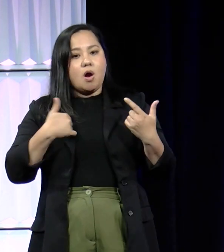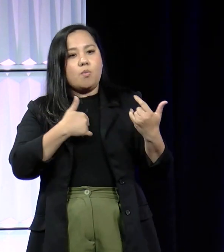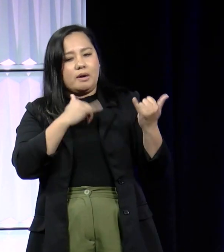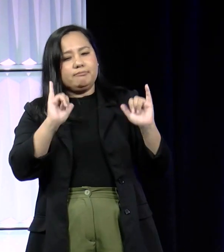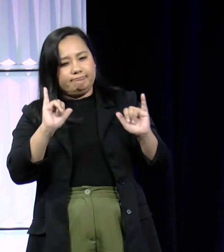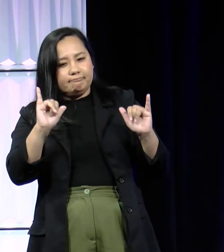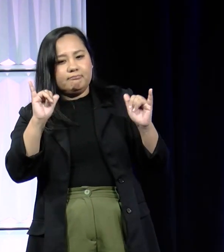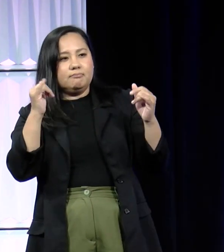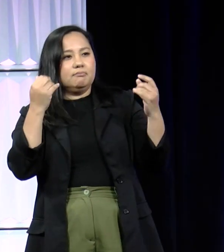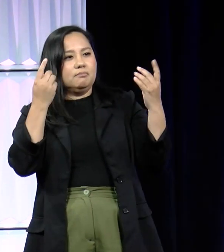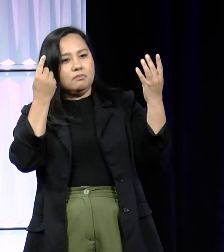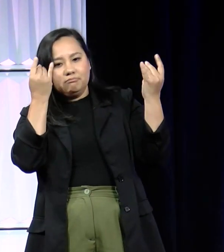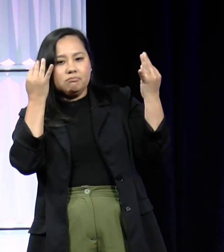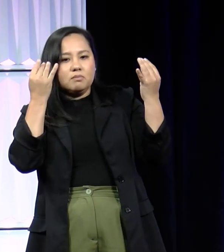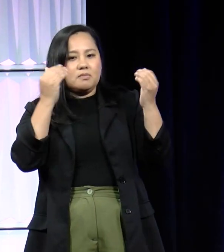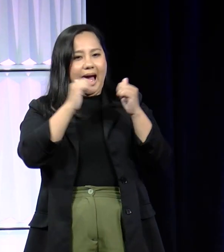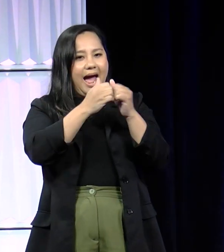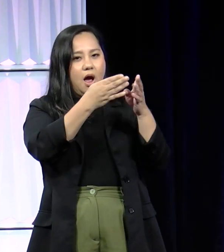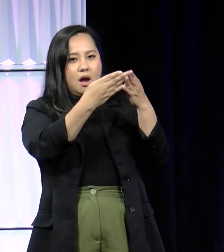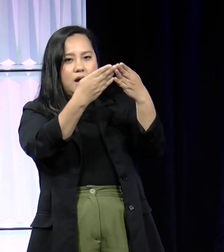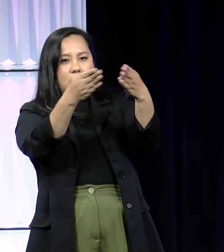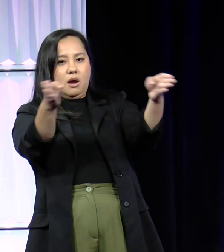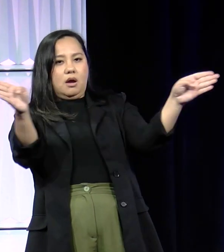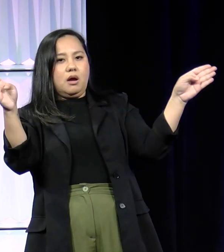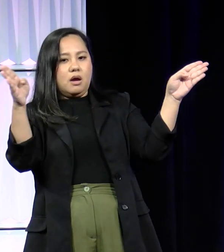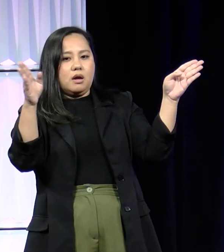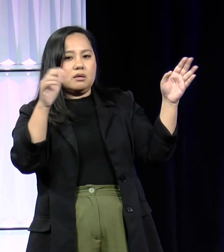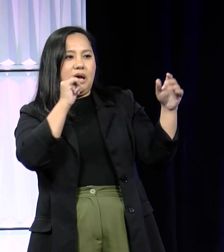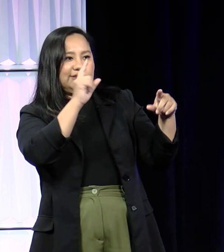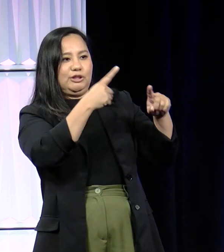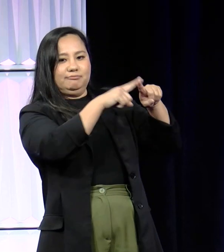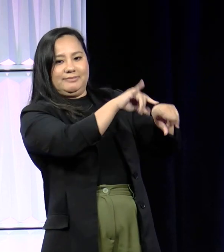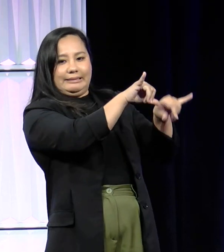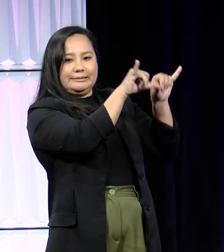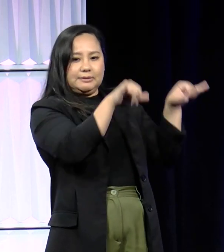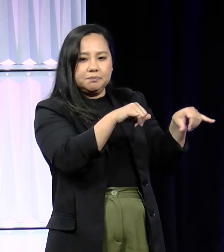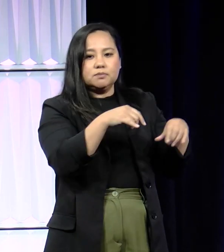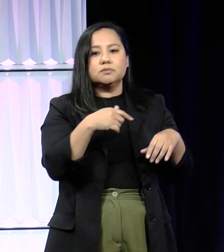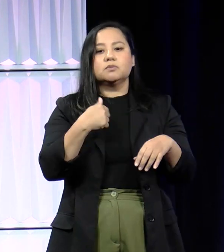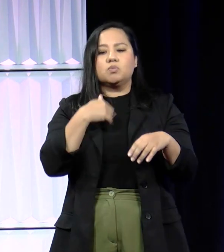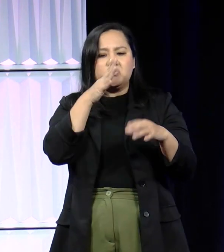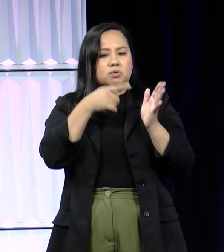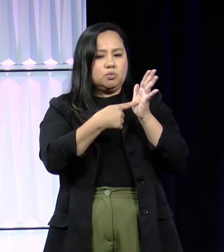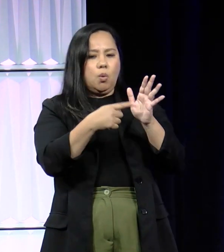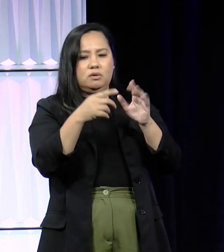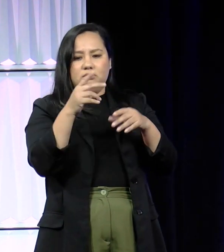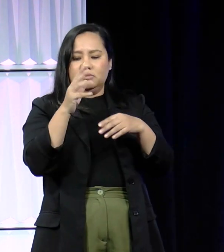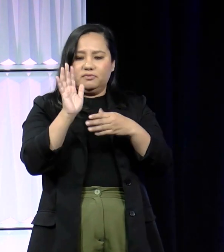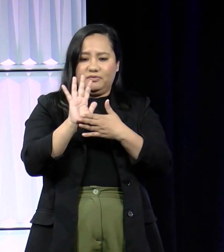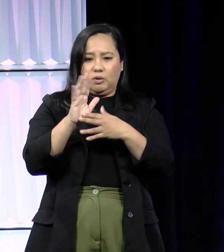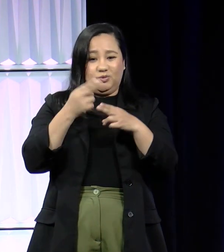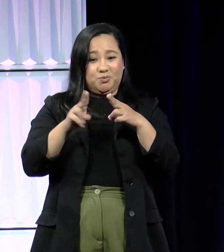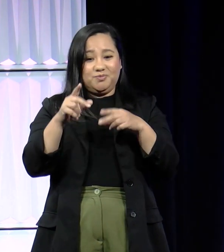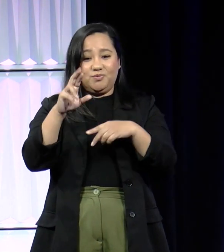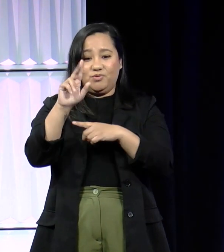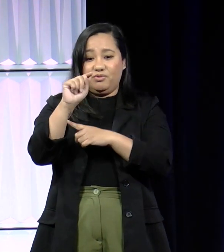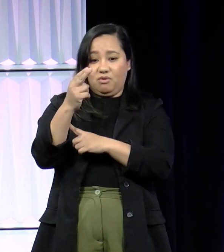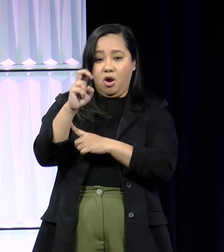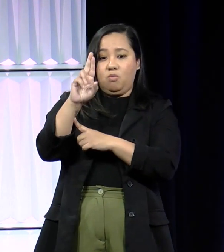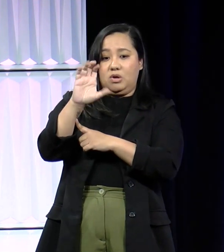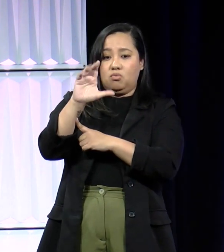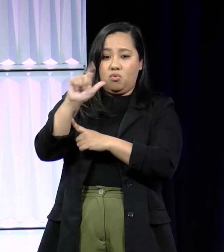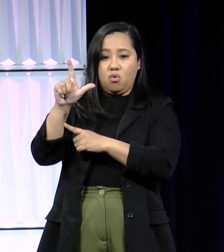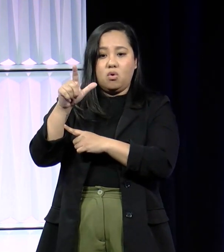that. Tonight, we will be showing a short film, The Recall Reframed, which examines